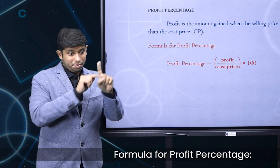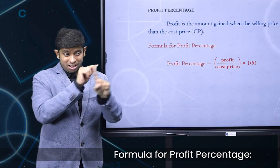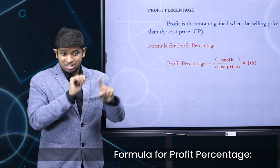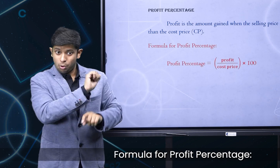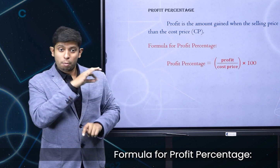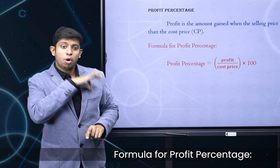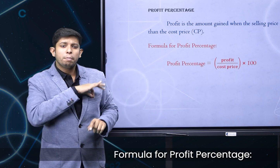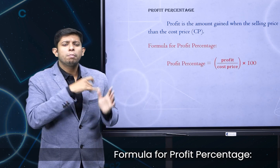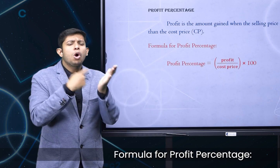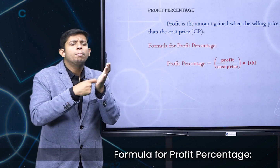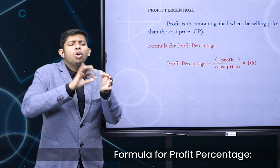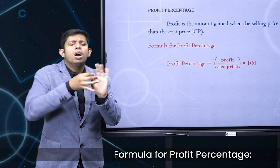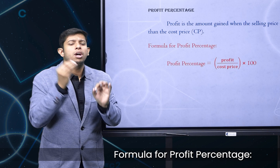Formula for profit percentage.